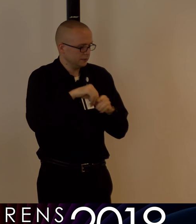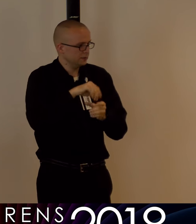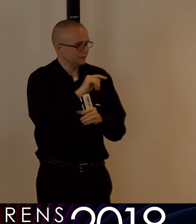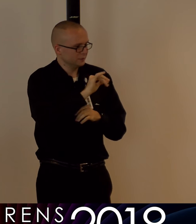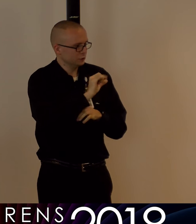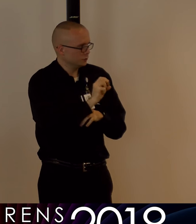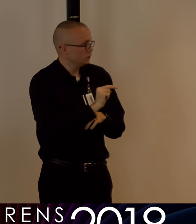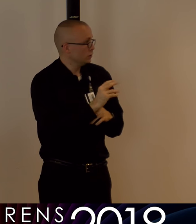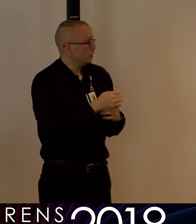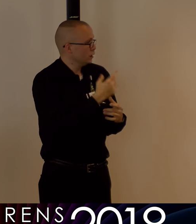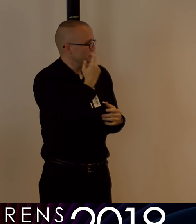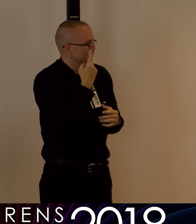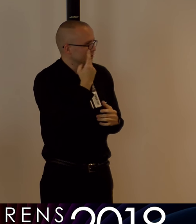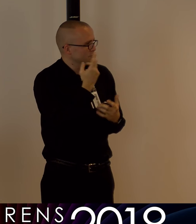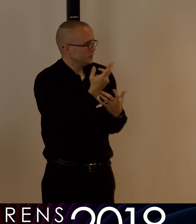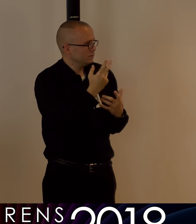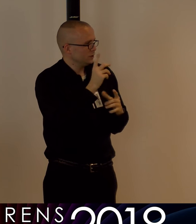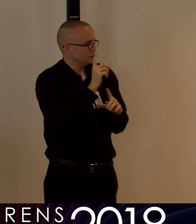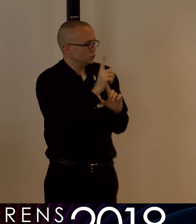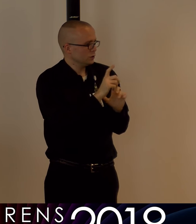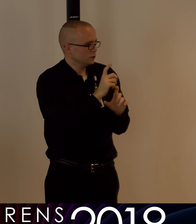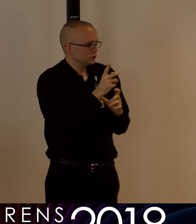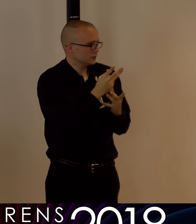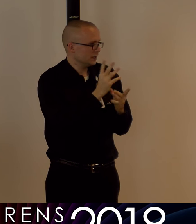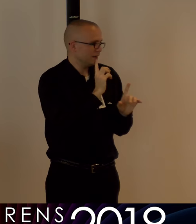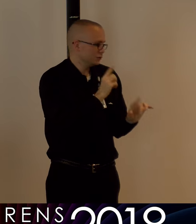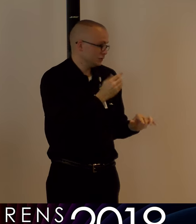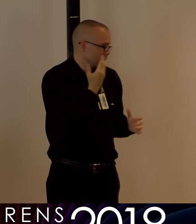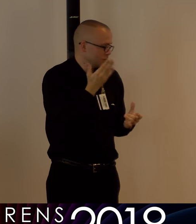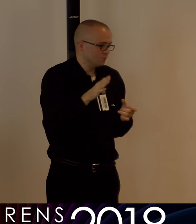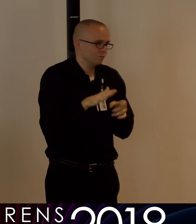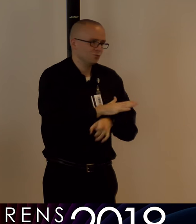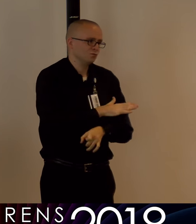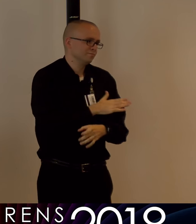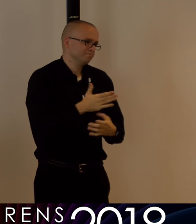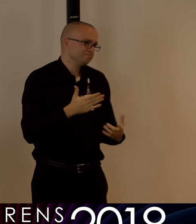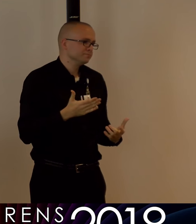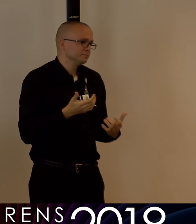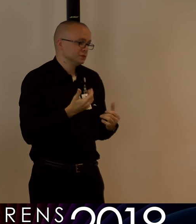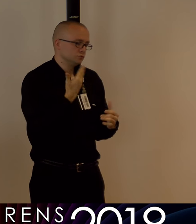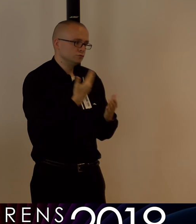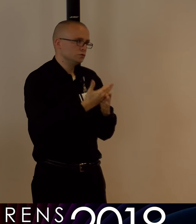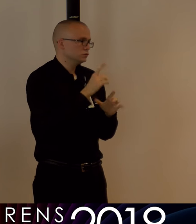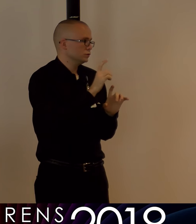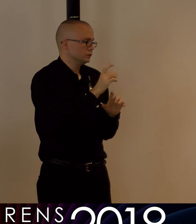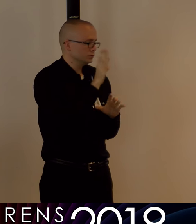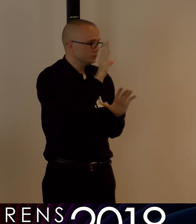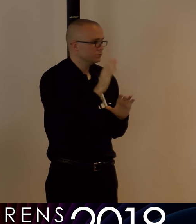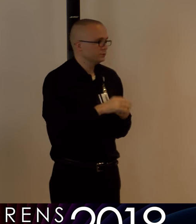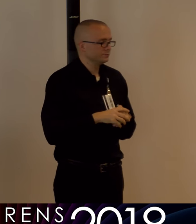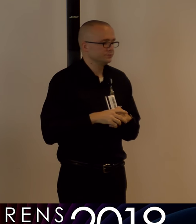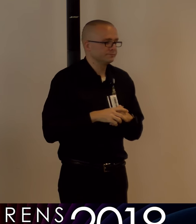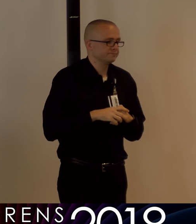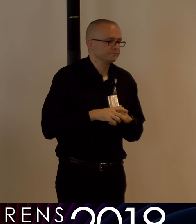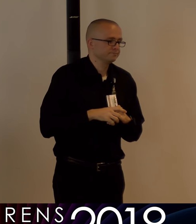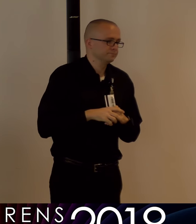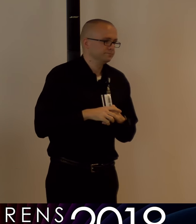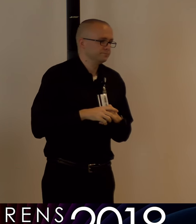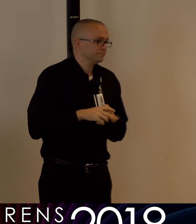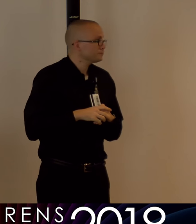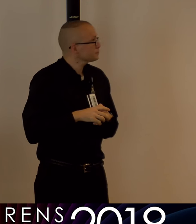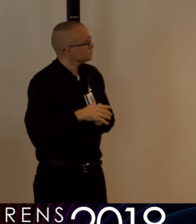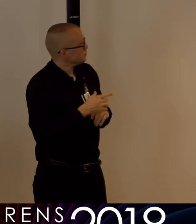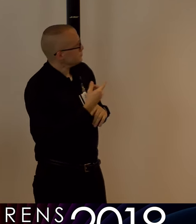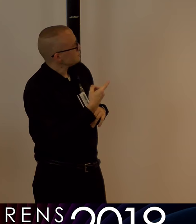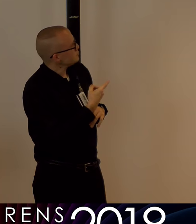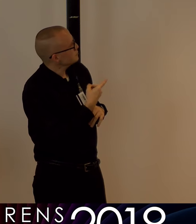answer your question a little bit, but I don't fully know the answer. It's a really good question. So this is